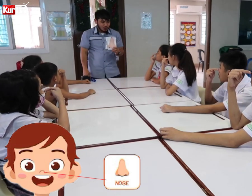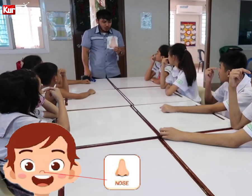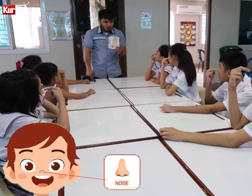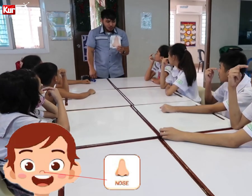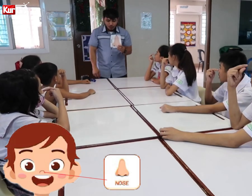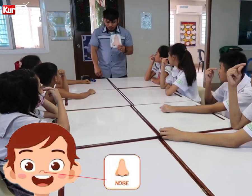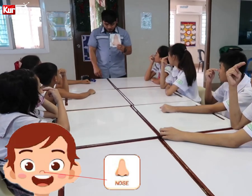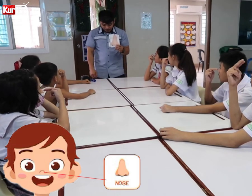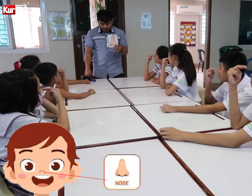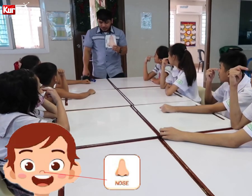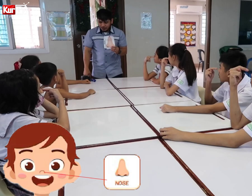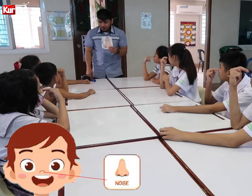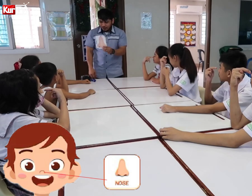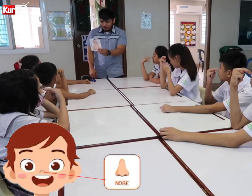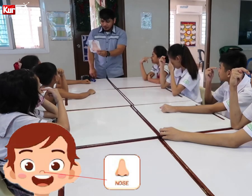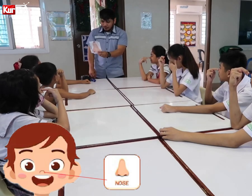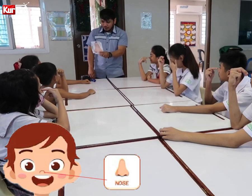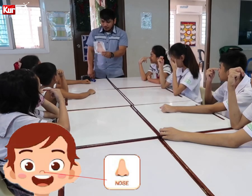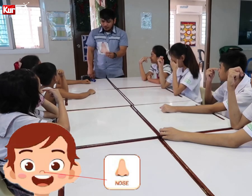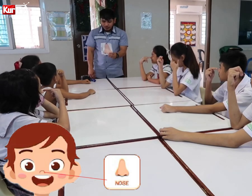Nose. Very good. Nose.